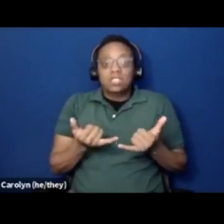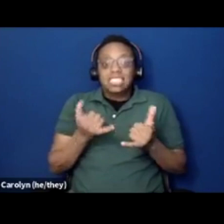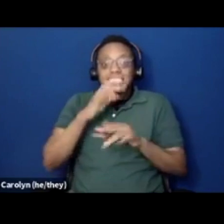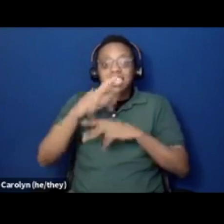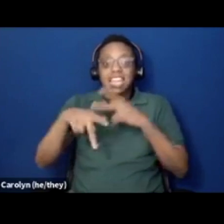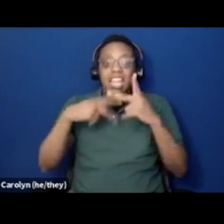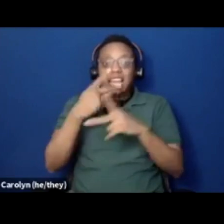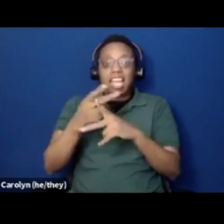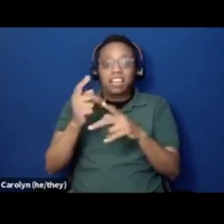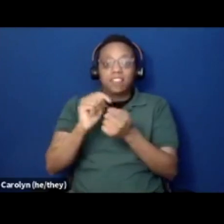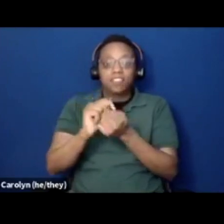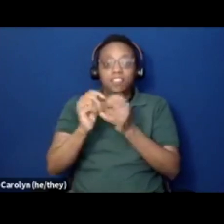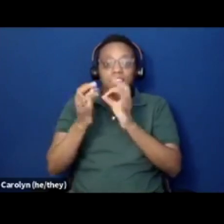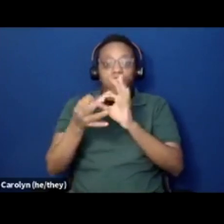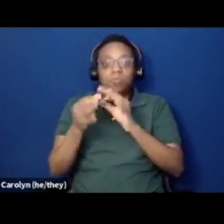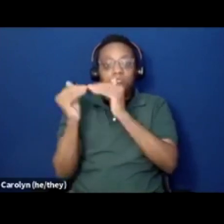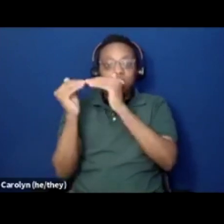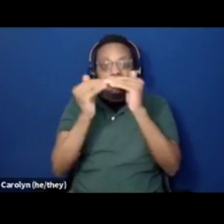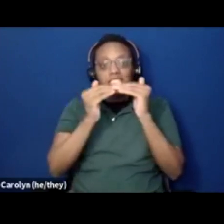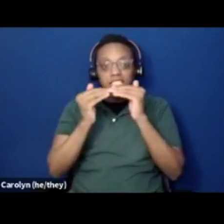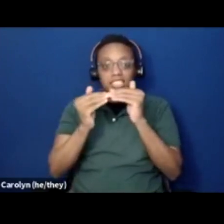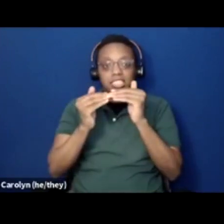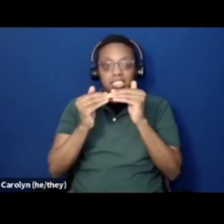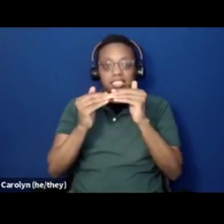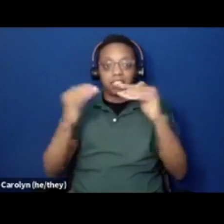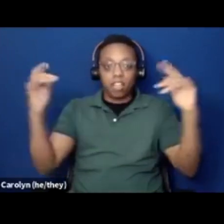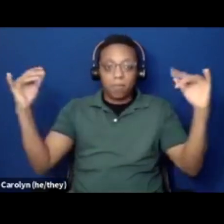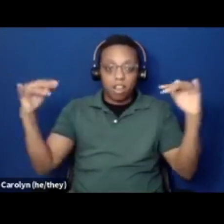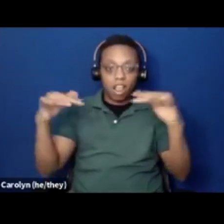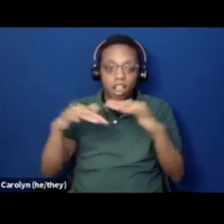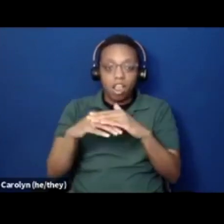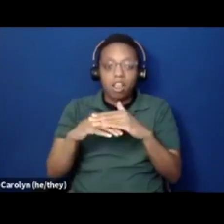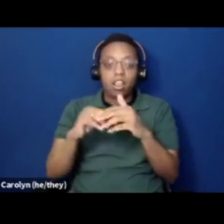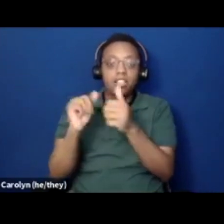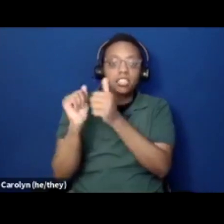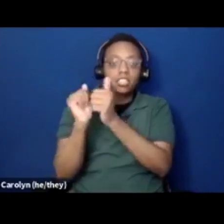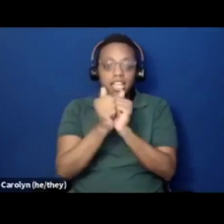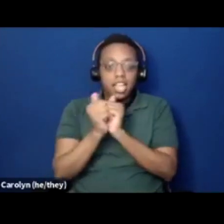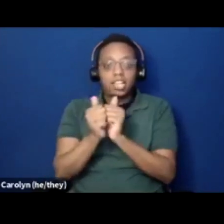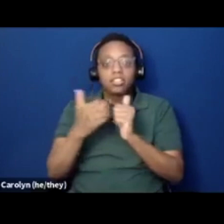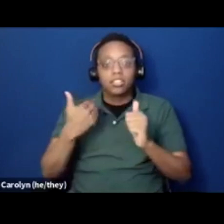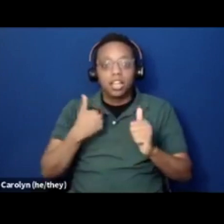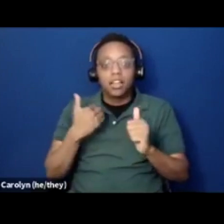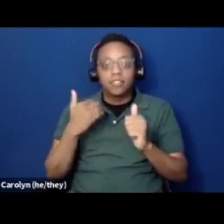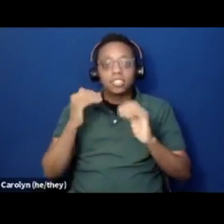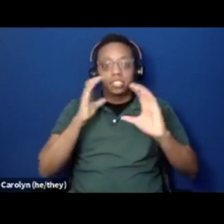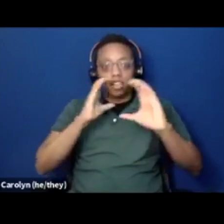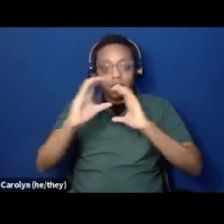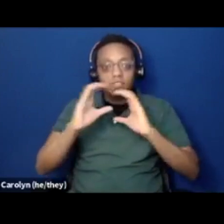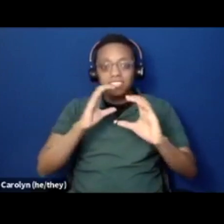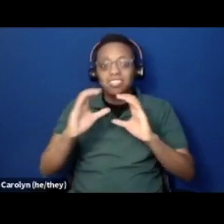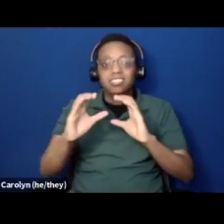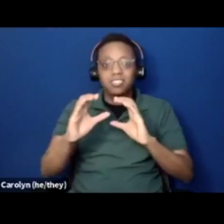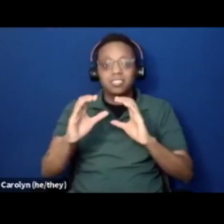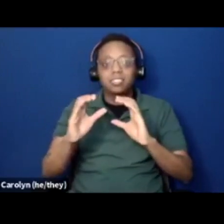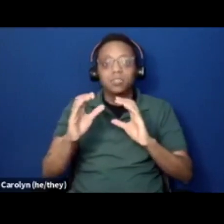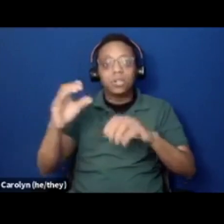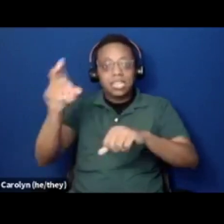together to have these conversations is definitely, especially nationally,